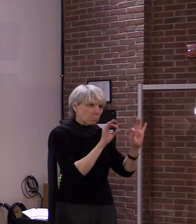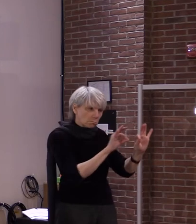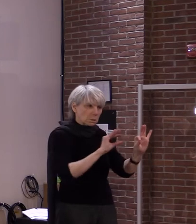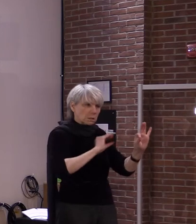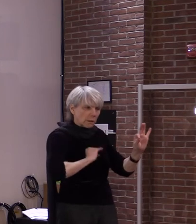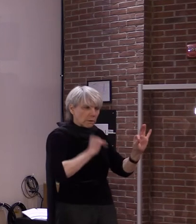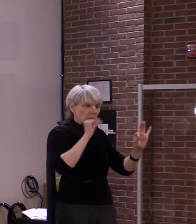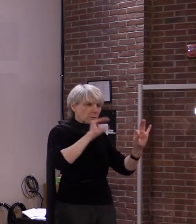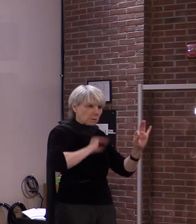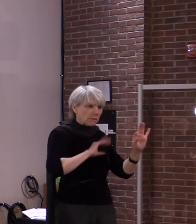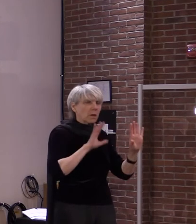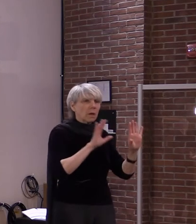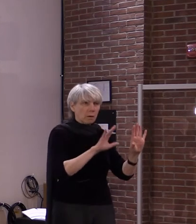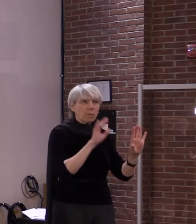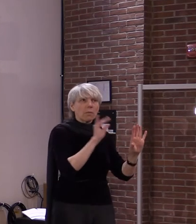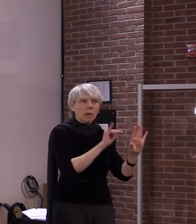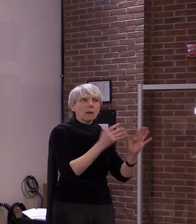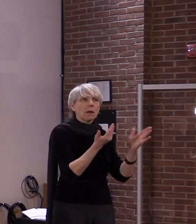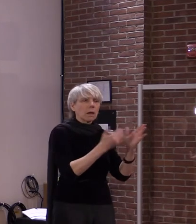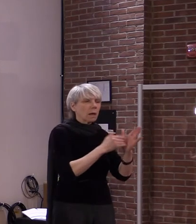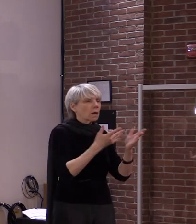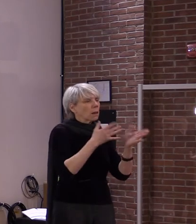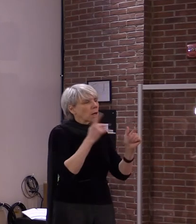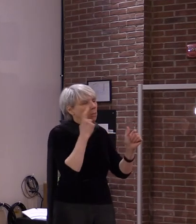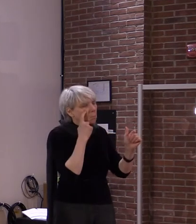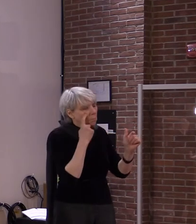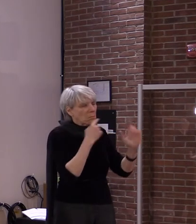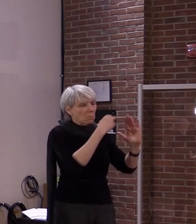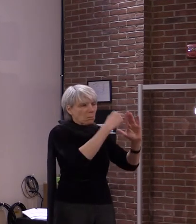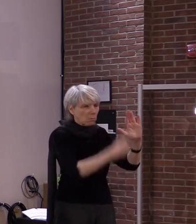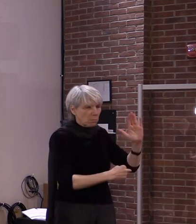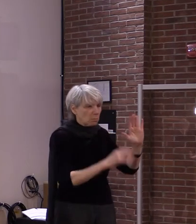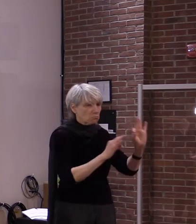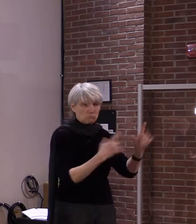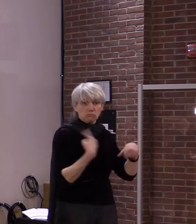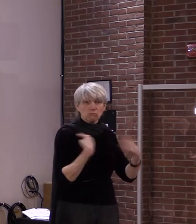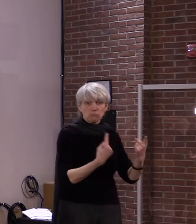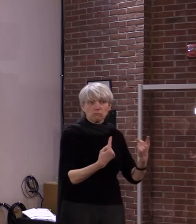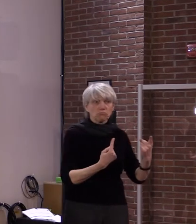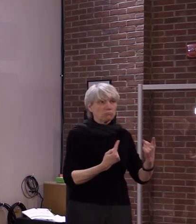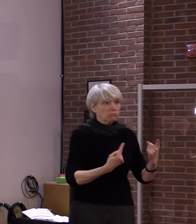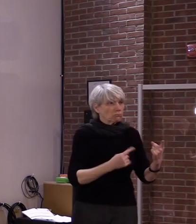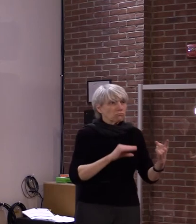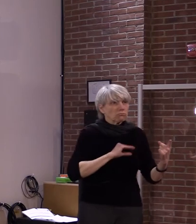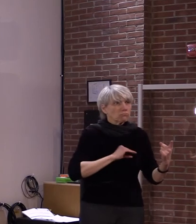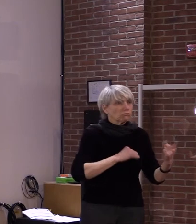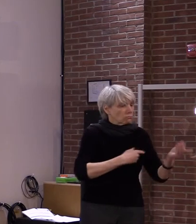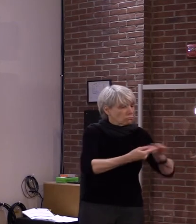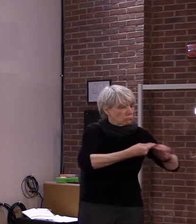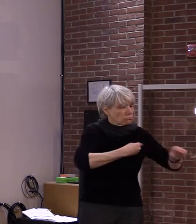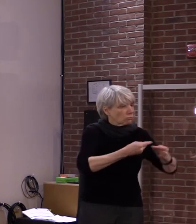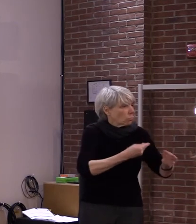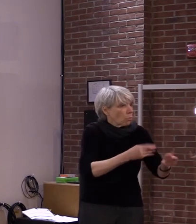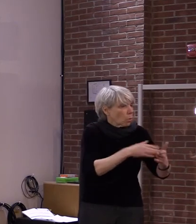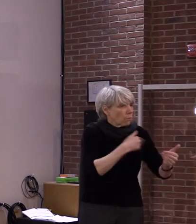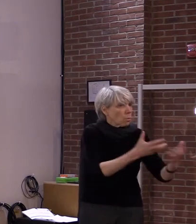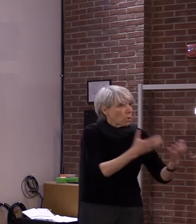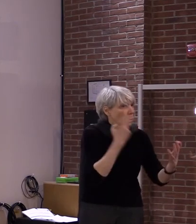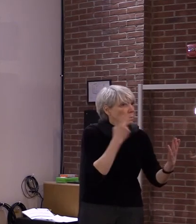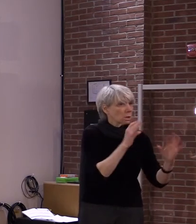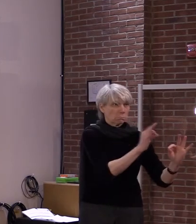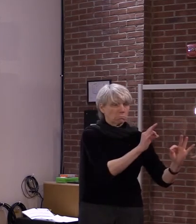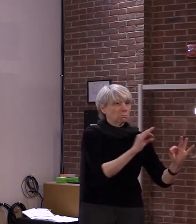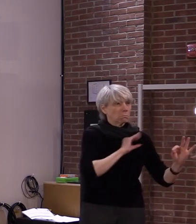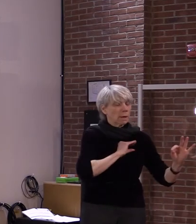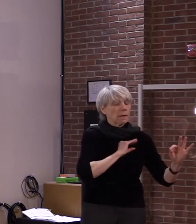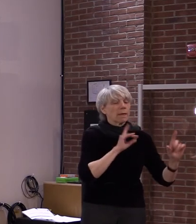the transparency aspect of that contract um we're we're fairly satisfied with the transparency aspect of it i do want to say